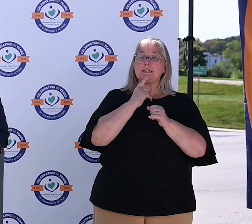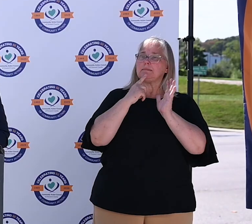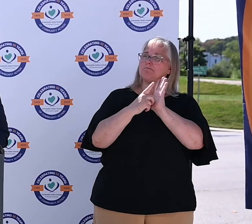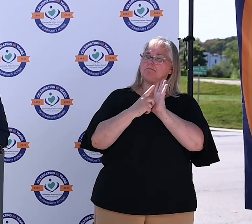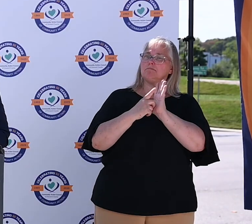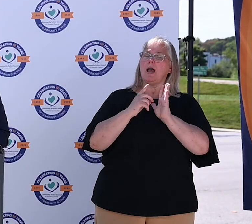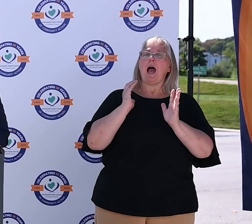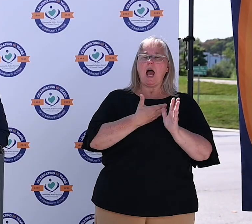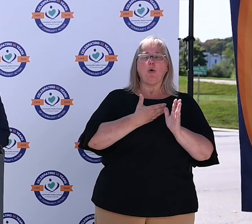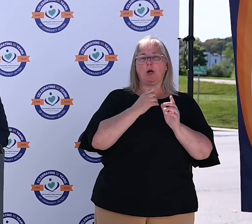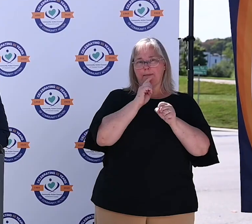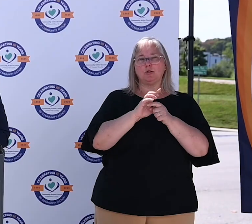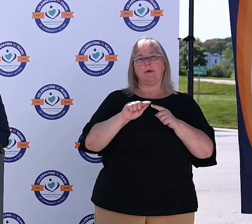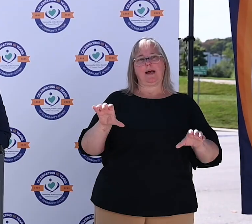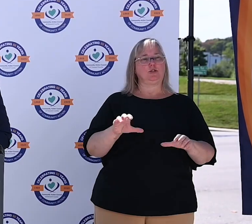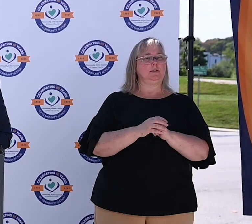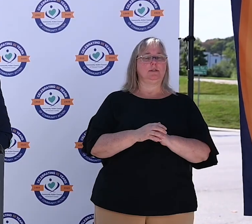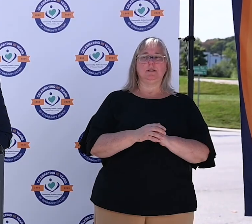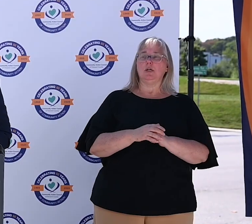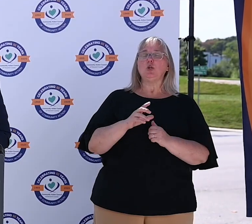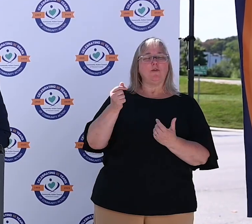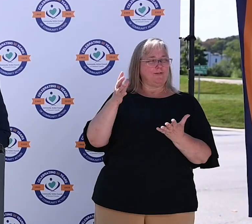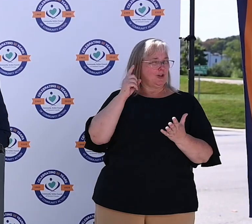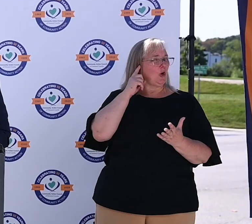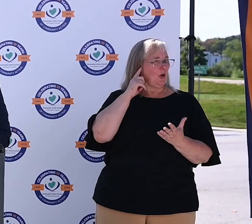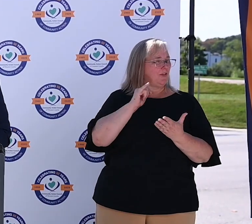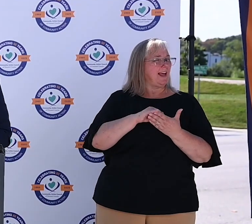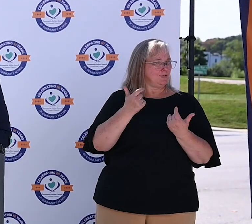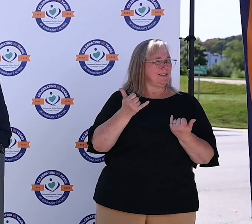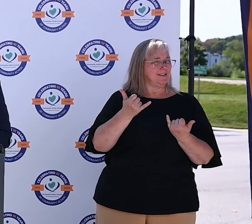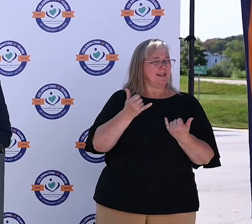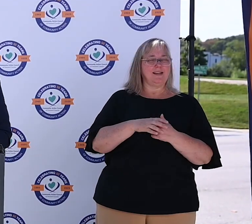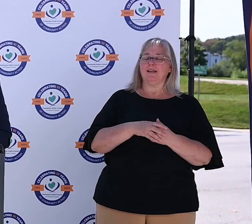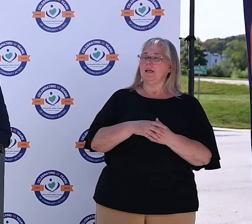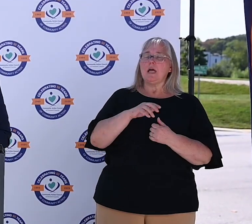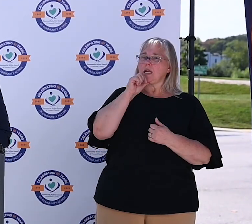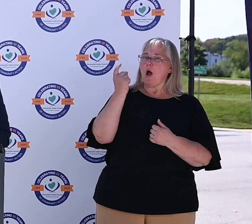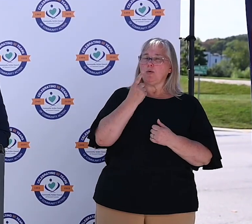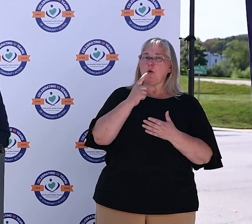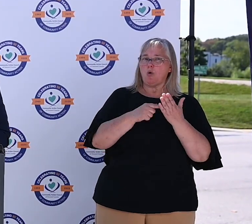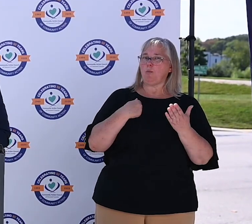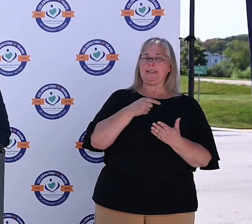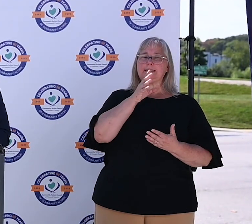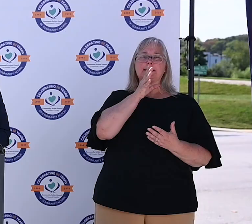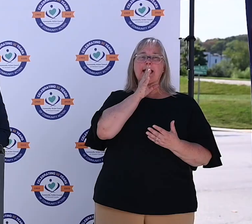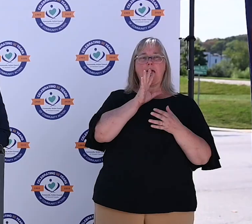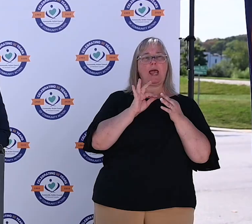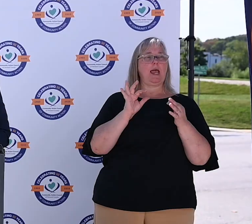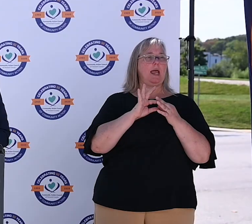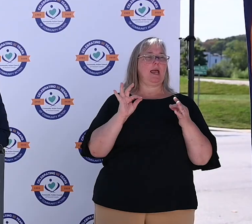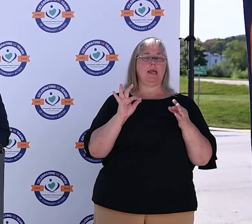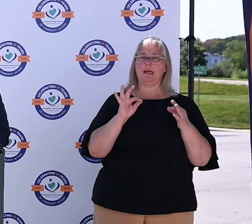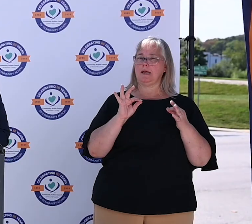our commitment to action, and you've heard that today. It's not just what we say, though, but what